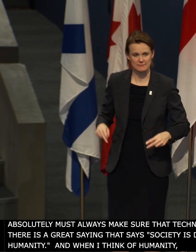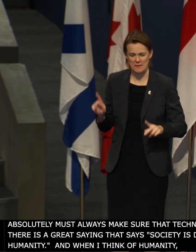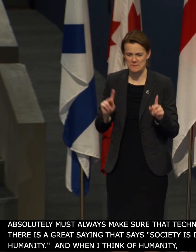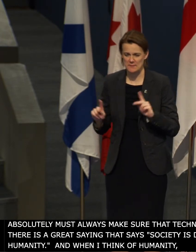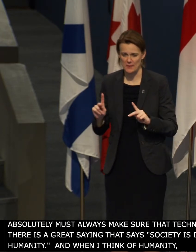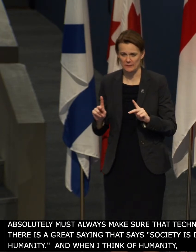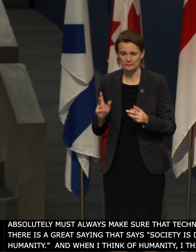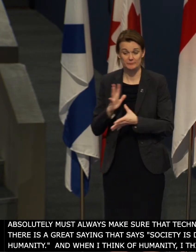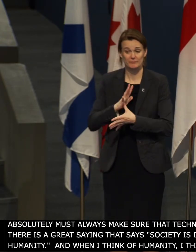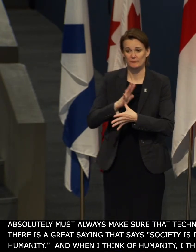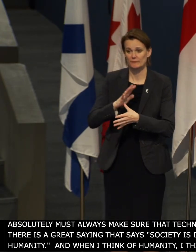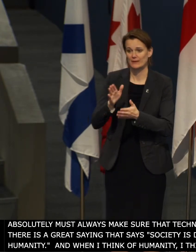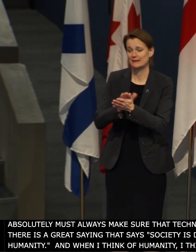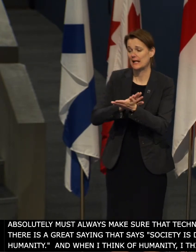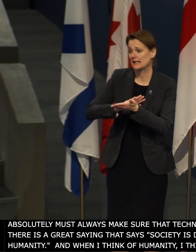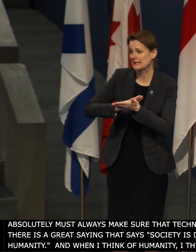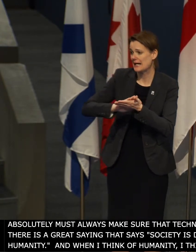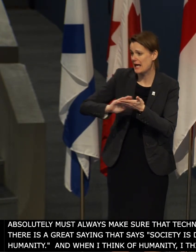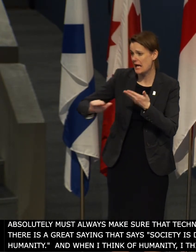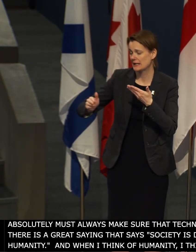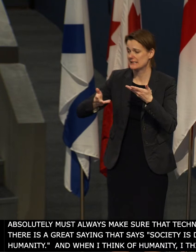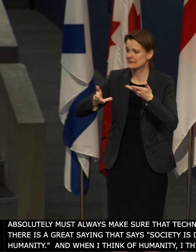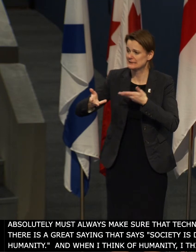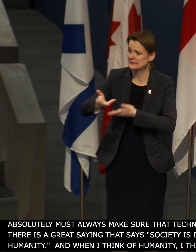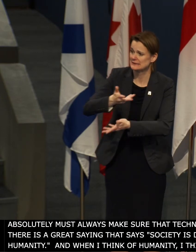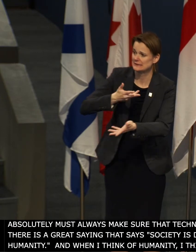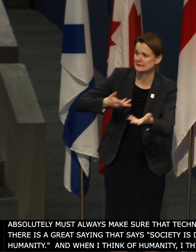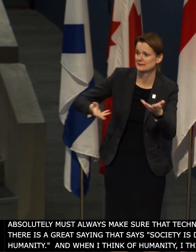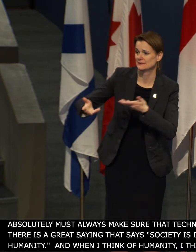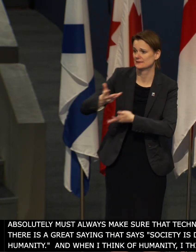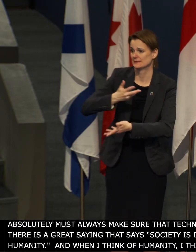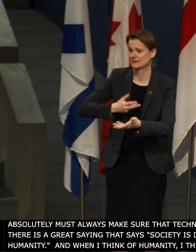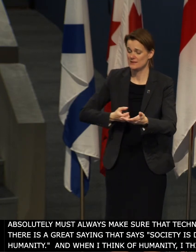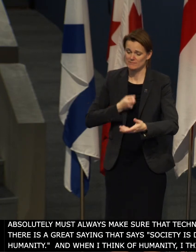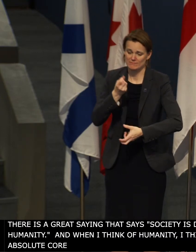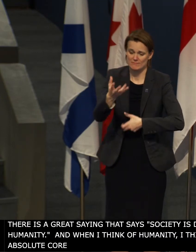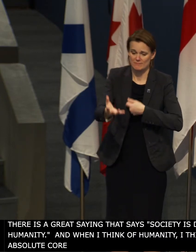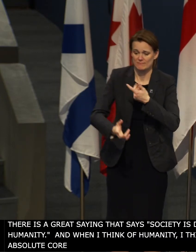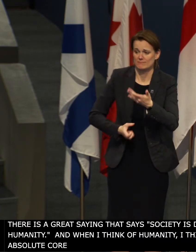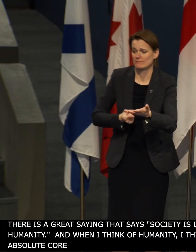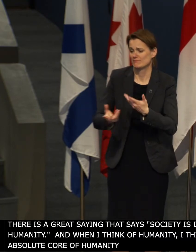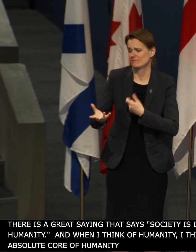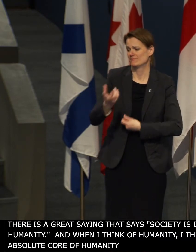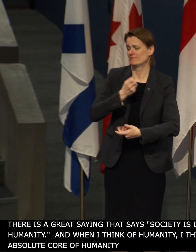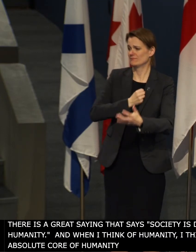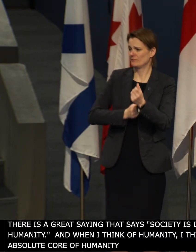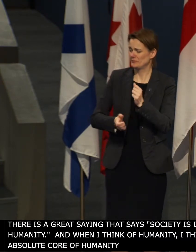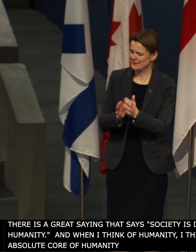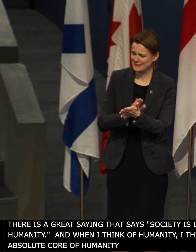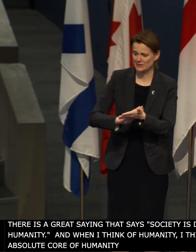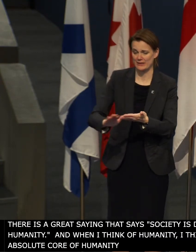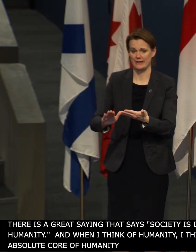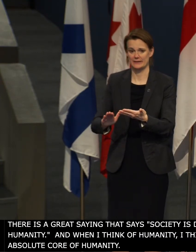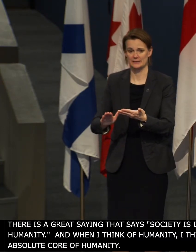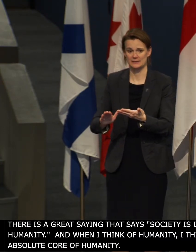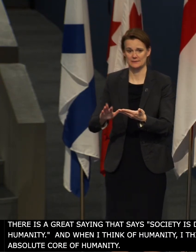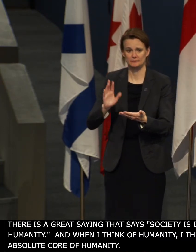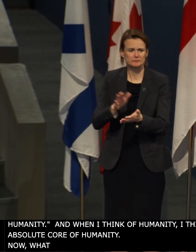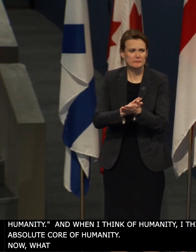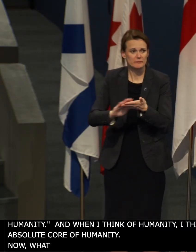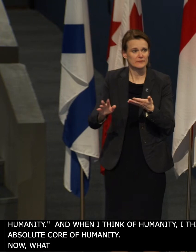because for me, kindness is the absolute core of humanity. Now, what do we know to be true